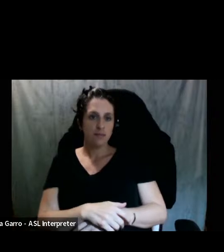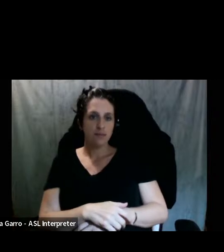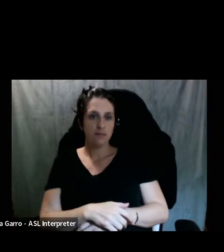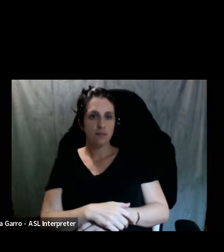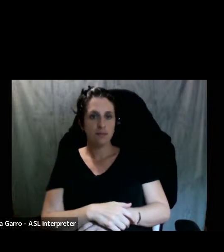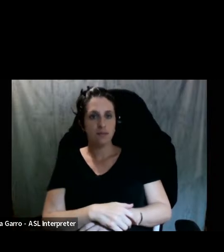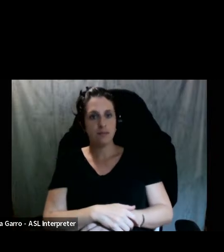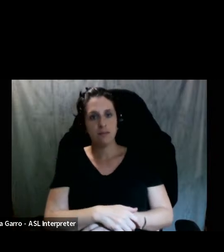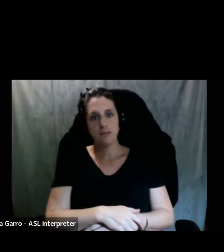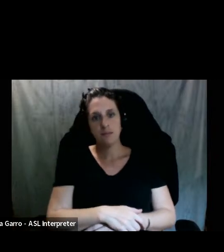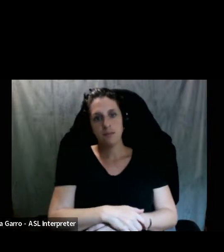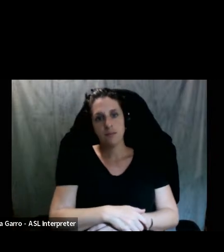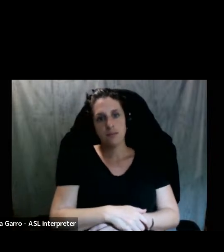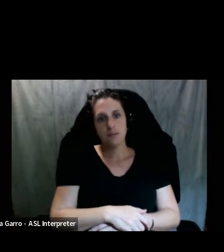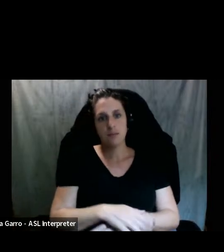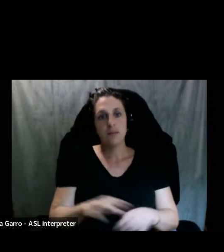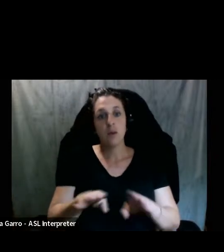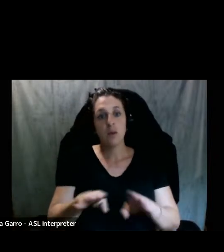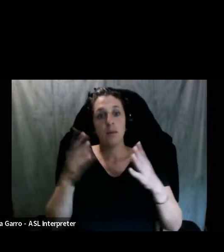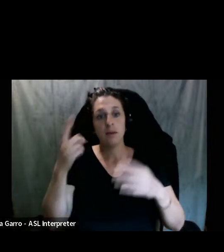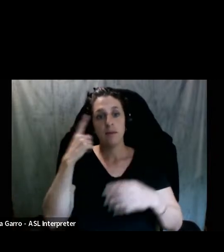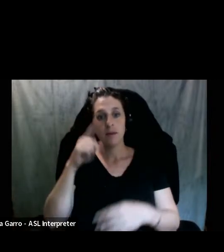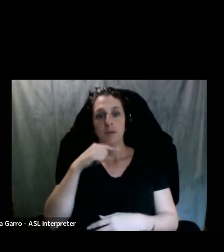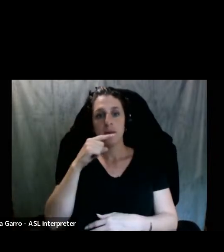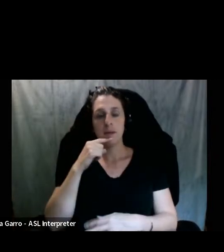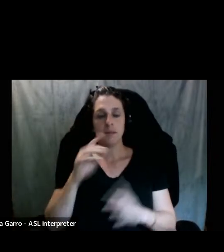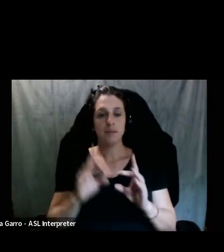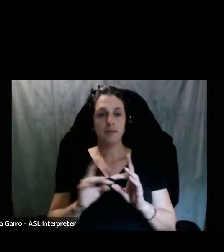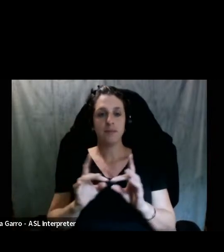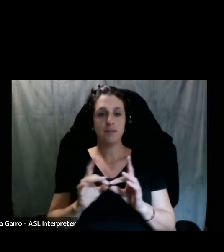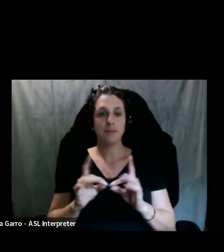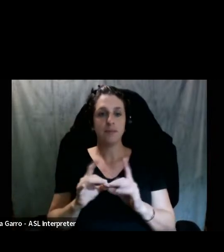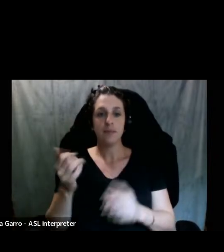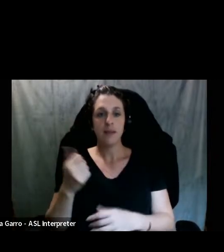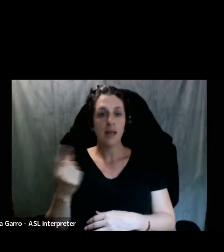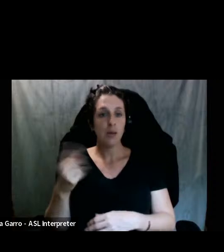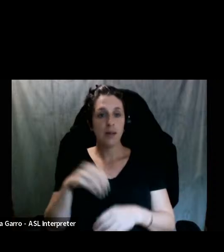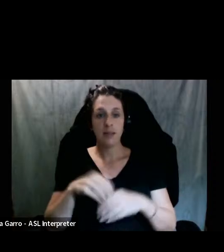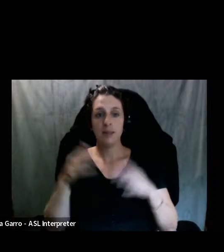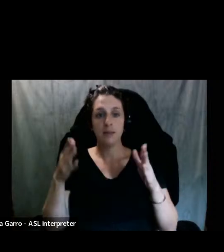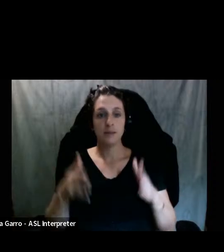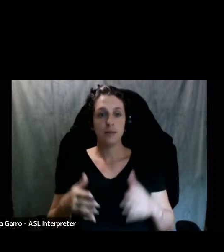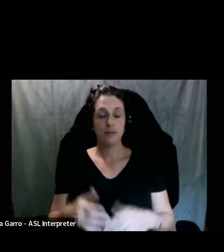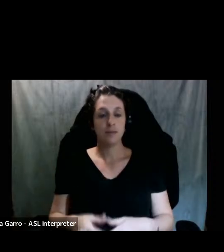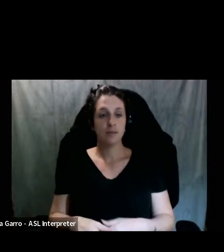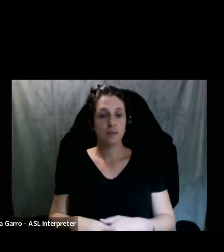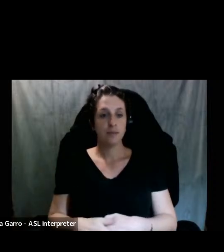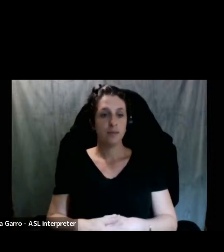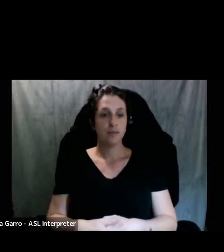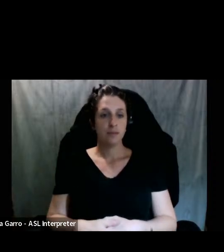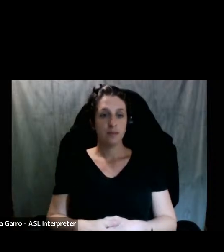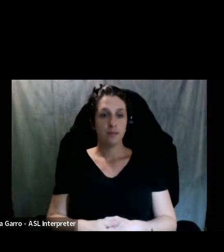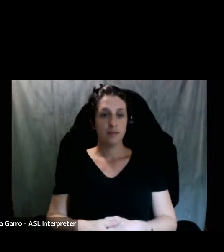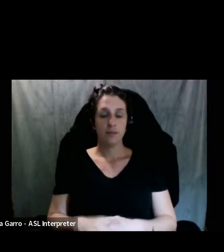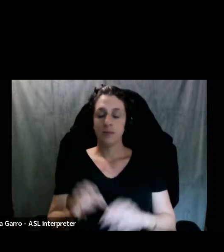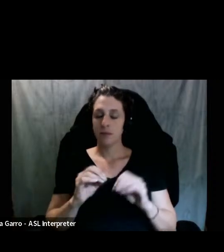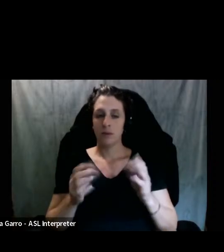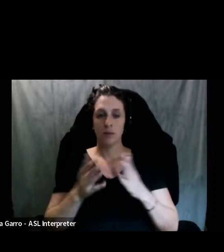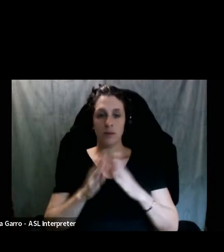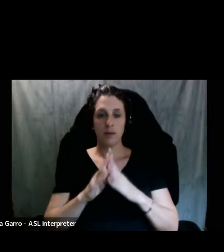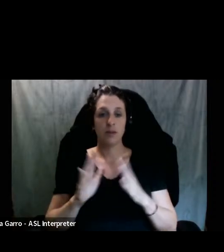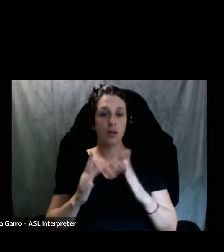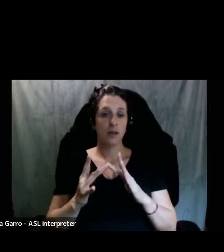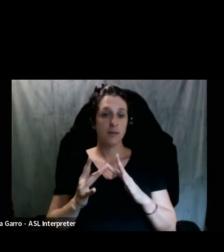I'm going to open it up for public comment. Anybody in person? No requests. How about